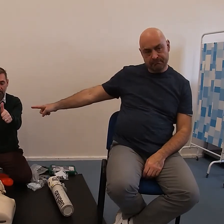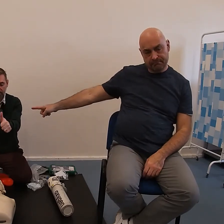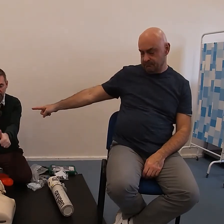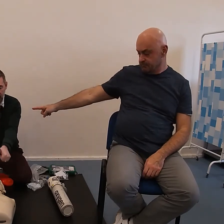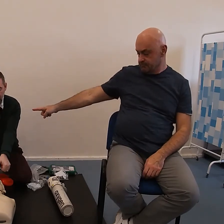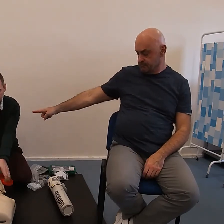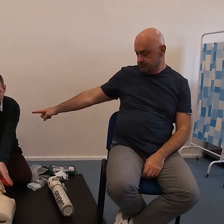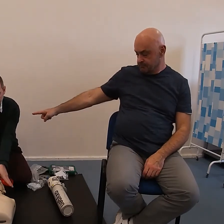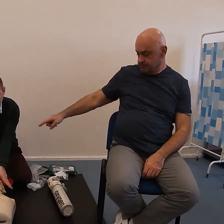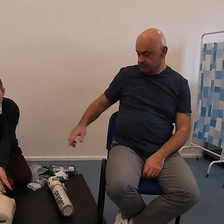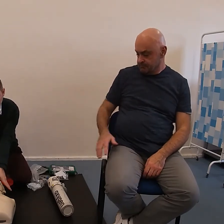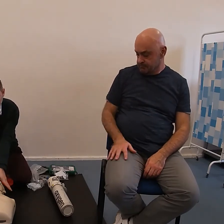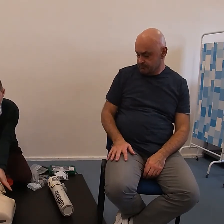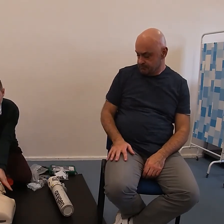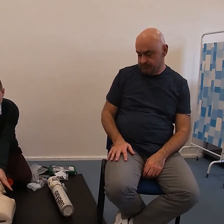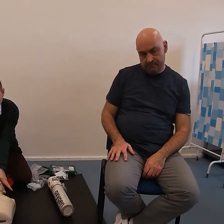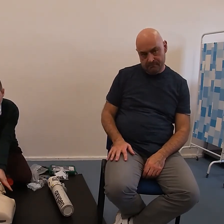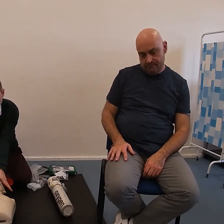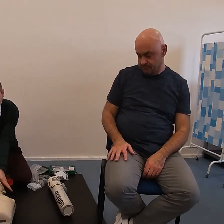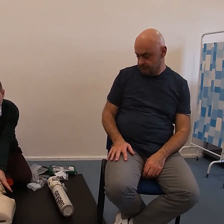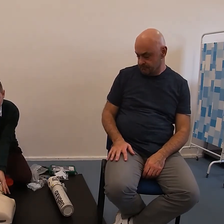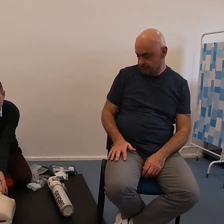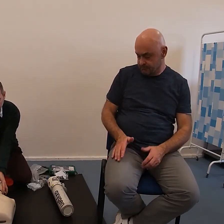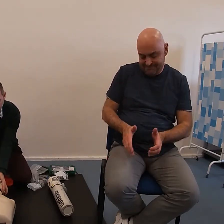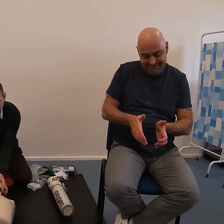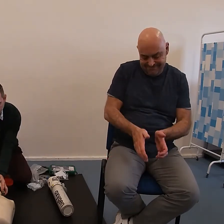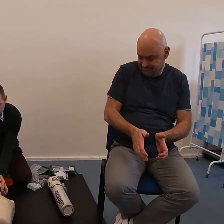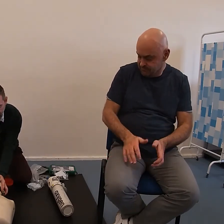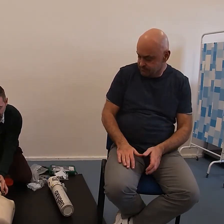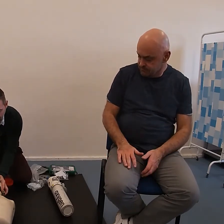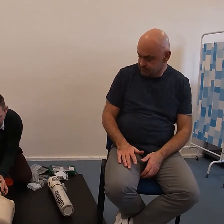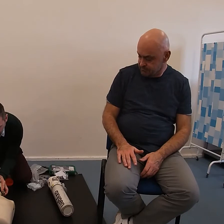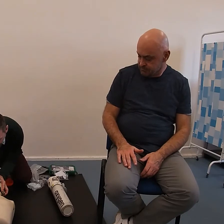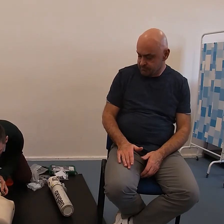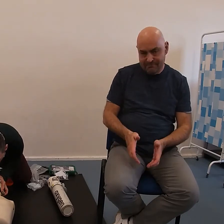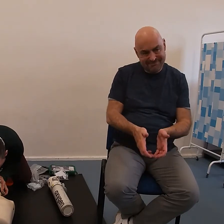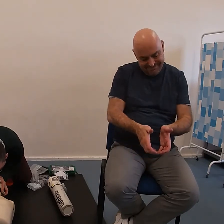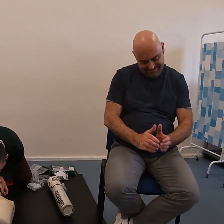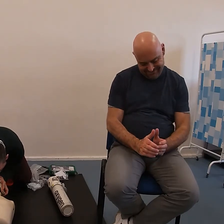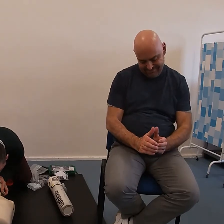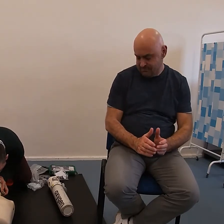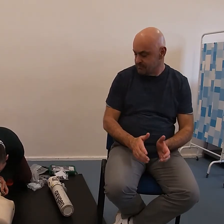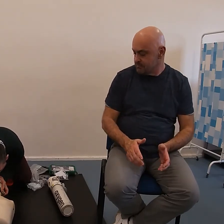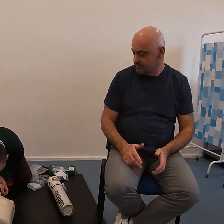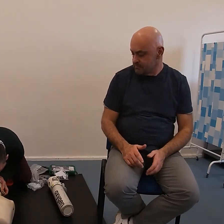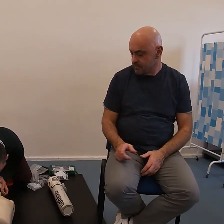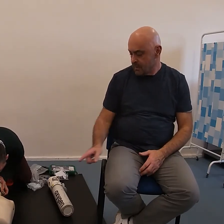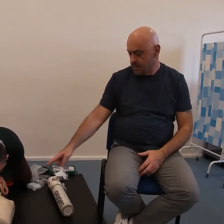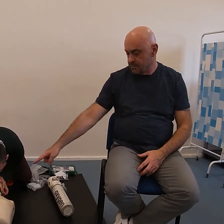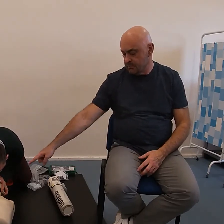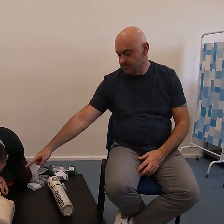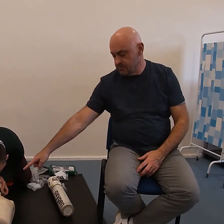to thumbs, place thumbs on the mask, open the airway,